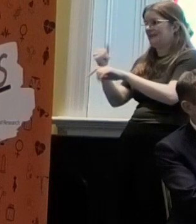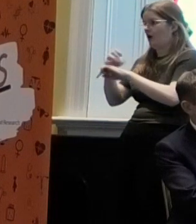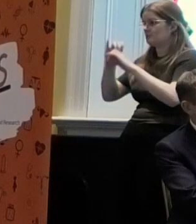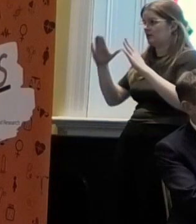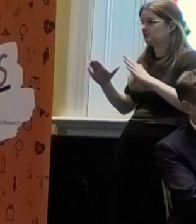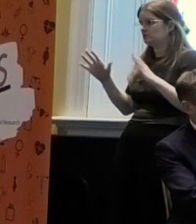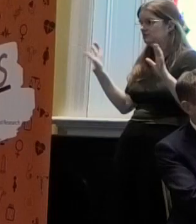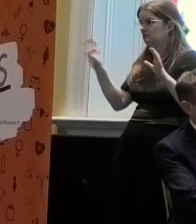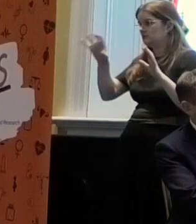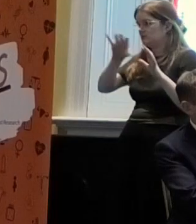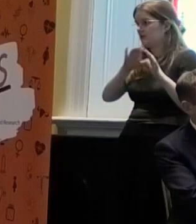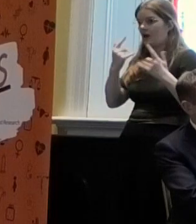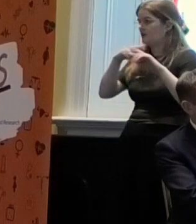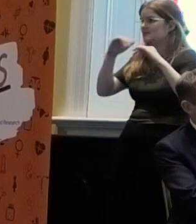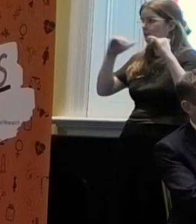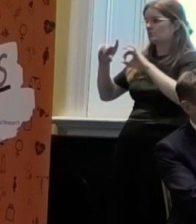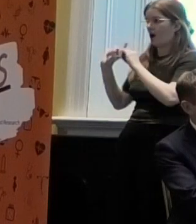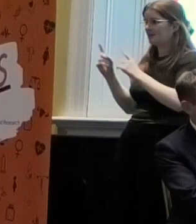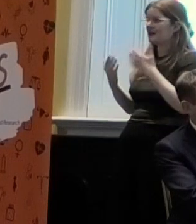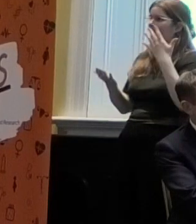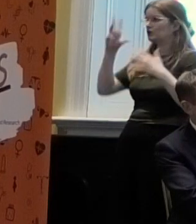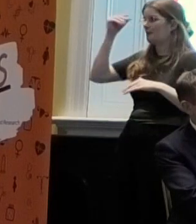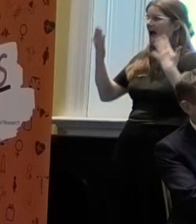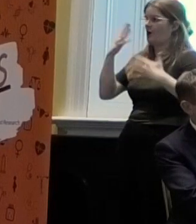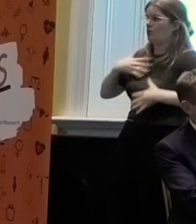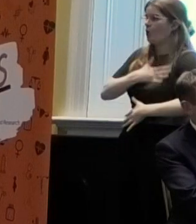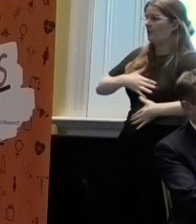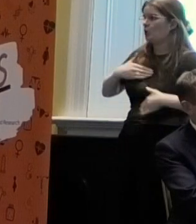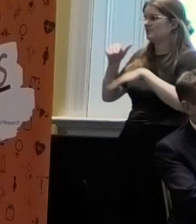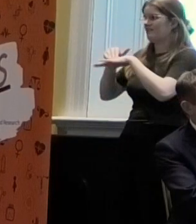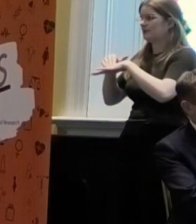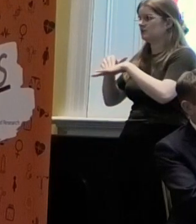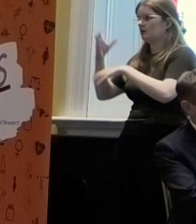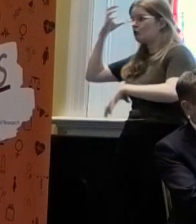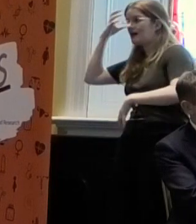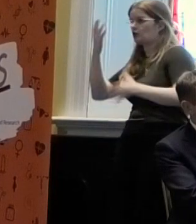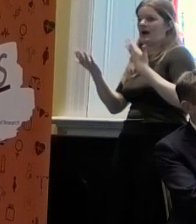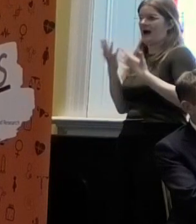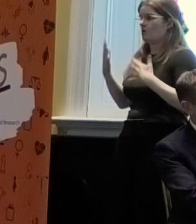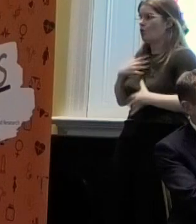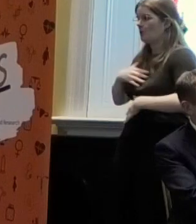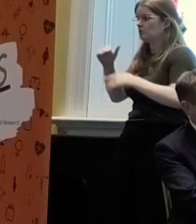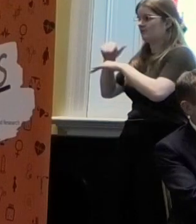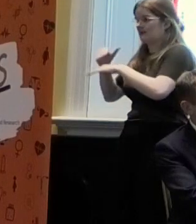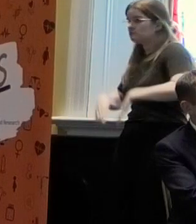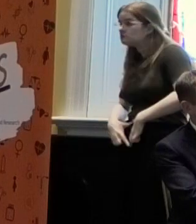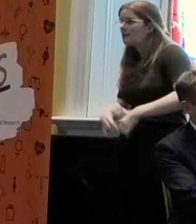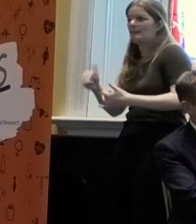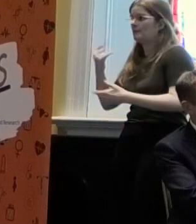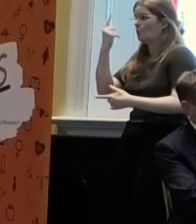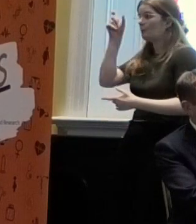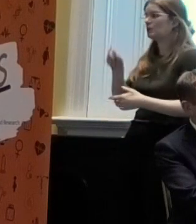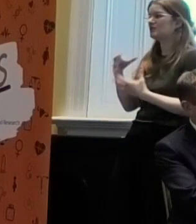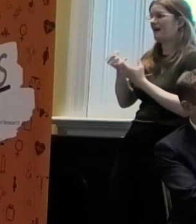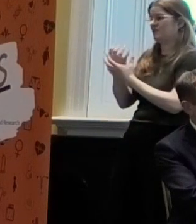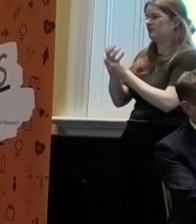how do hormones affect other conditions that people have? So, for example, somebody might have a